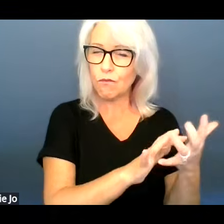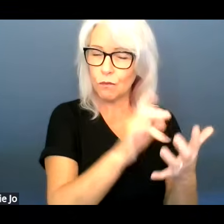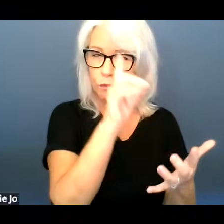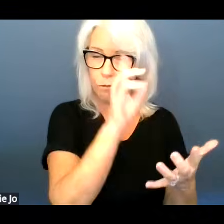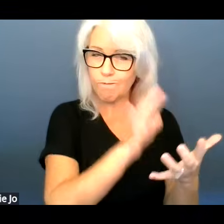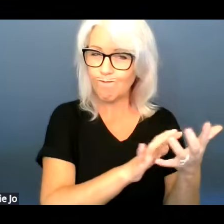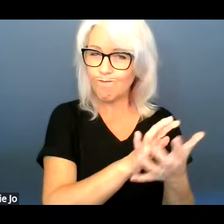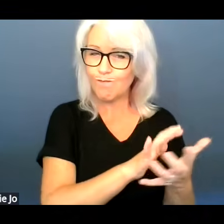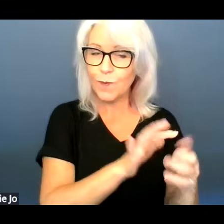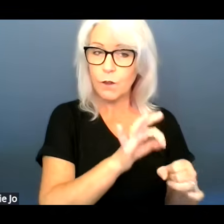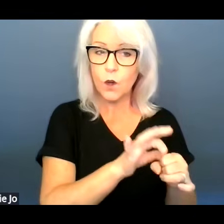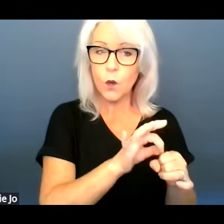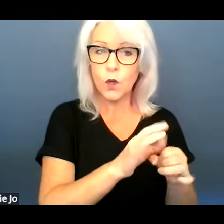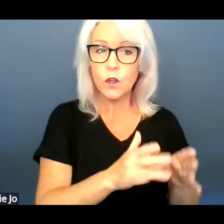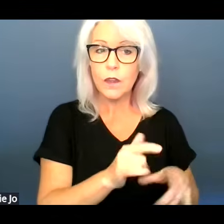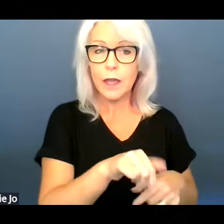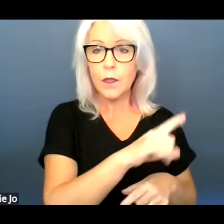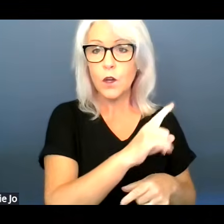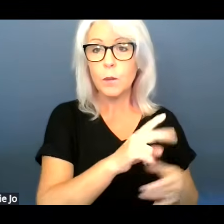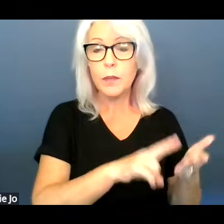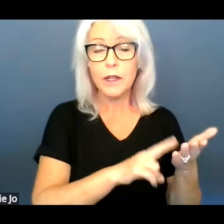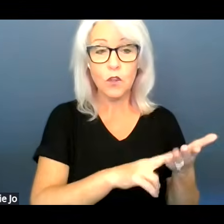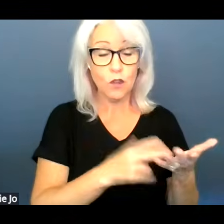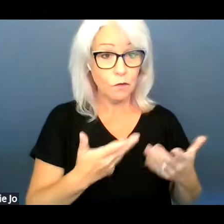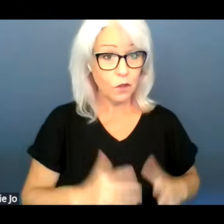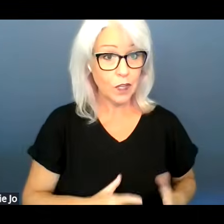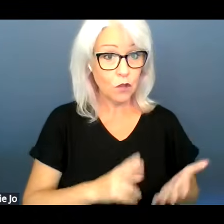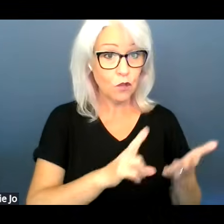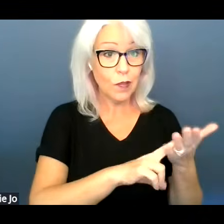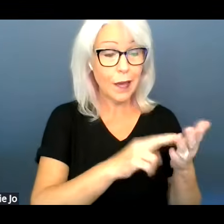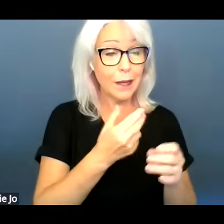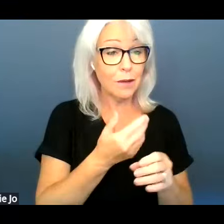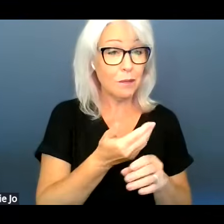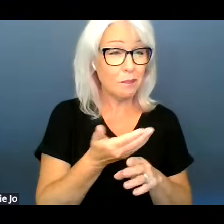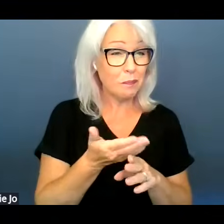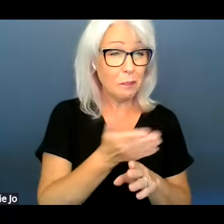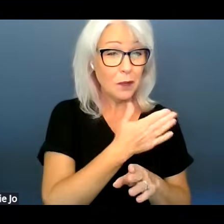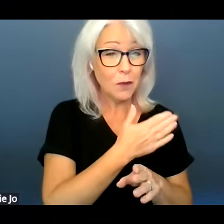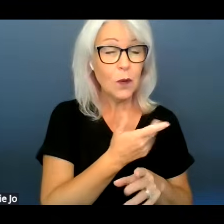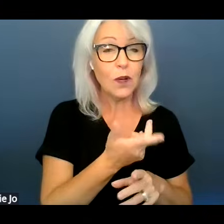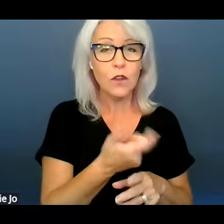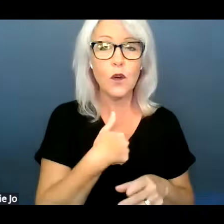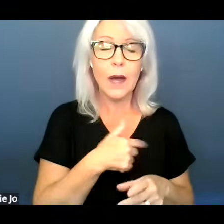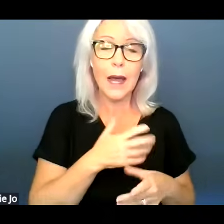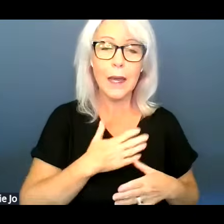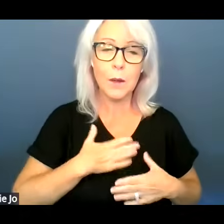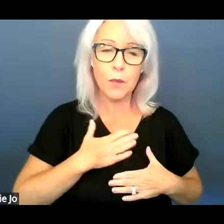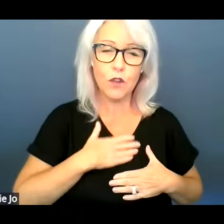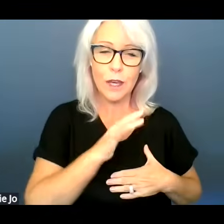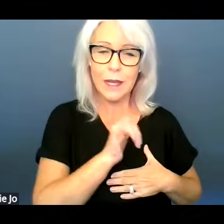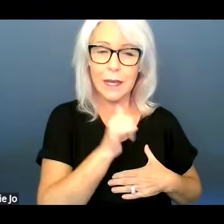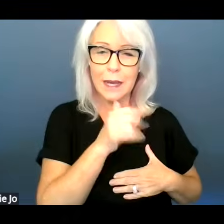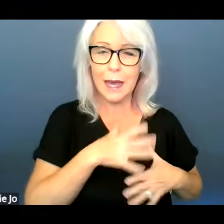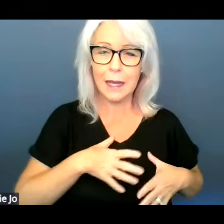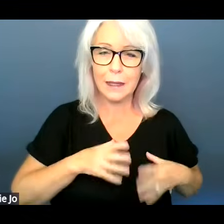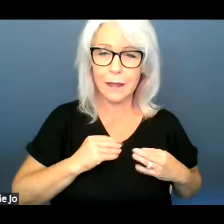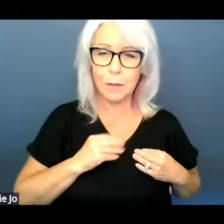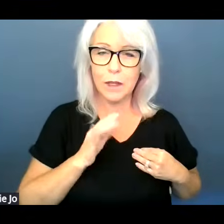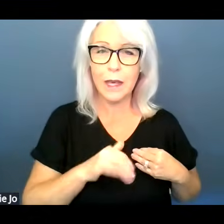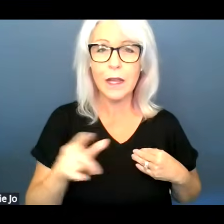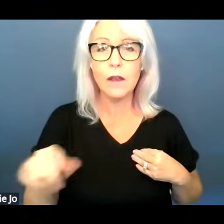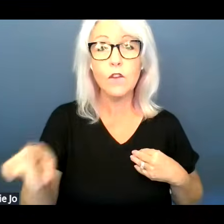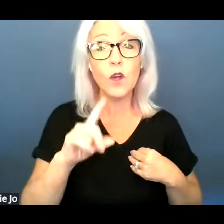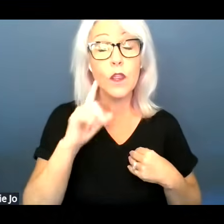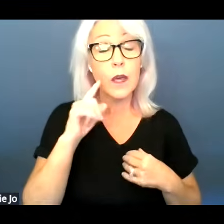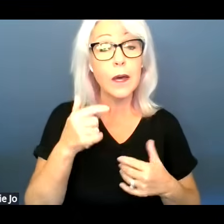petition that they might have signed earlier in the year. So I appreciate you not adopting that. Whatever one thinks of the underlying policy, it's